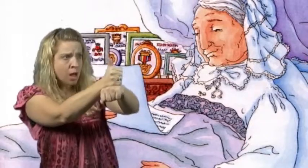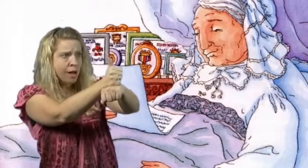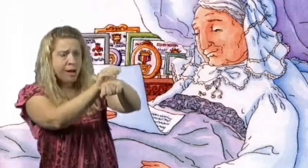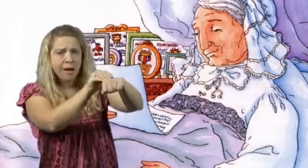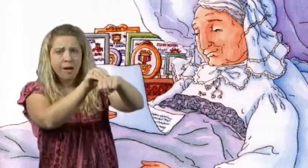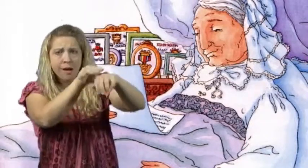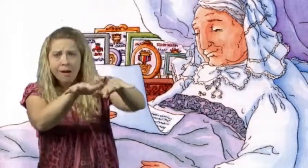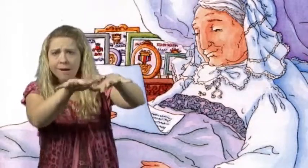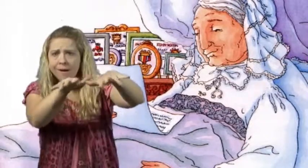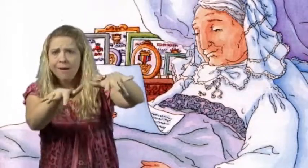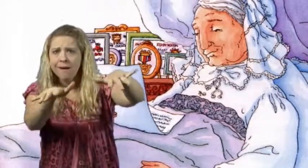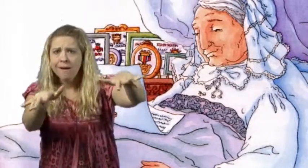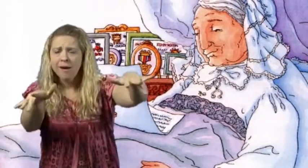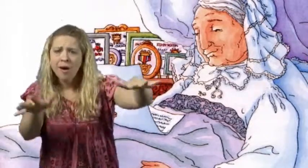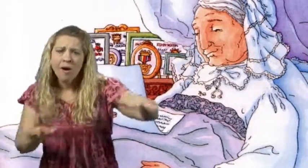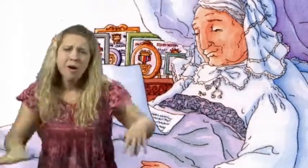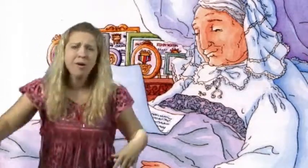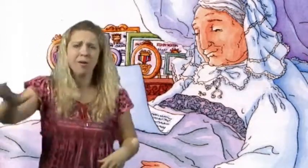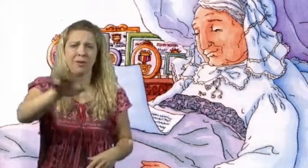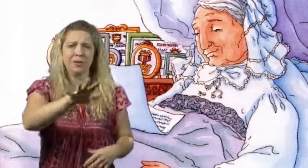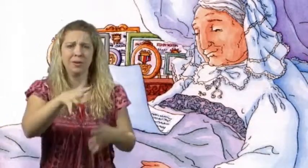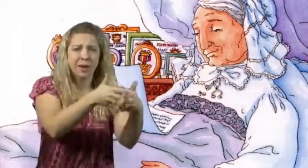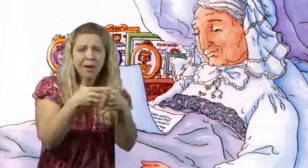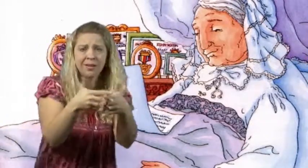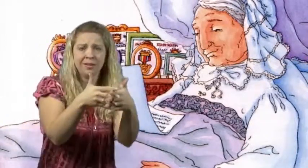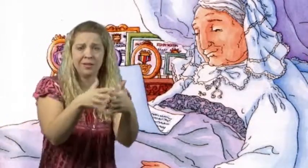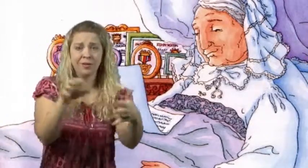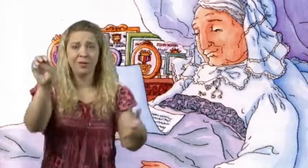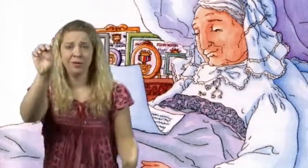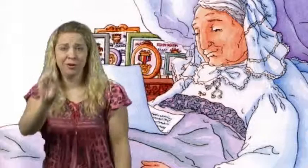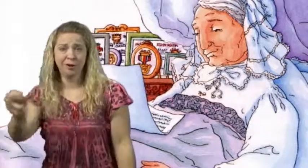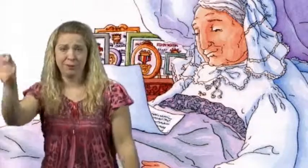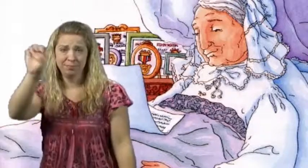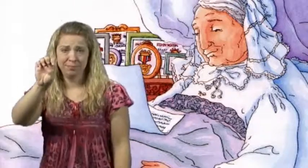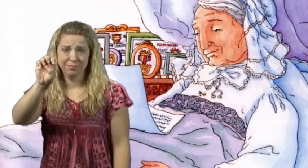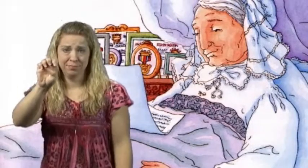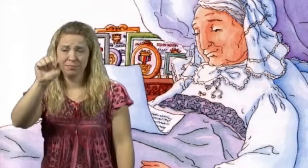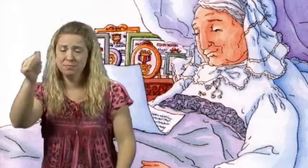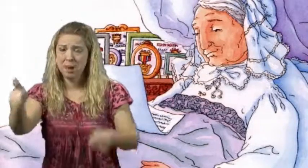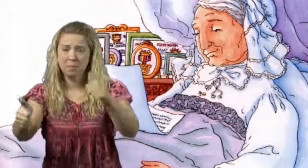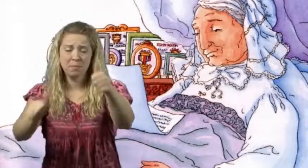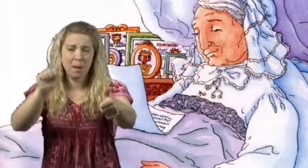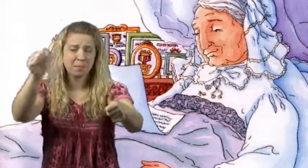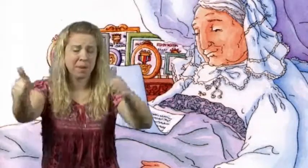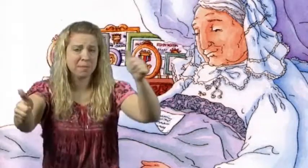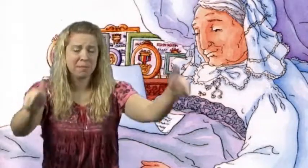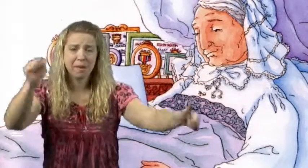Nursing schools following the example of the Nightingales were established in Europe and America.